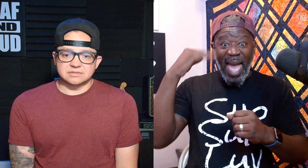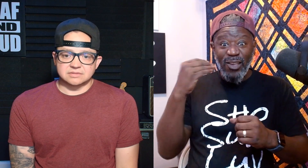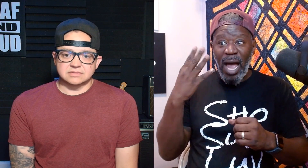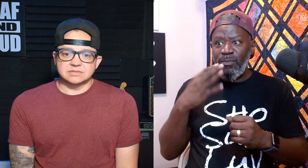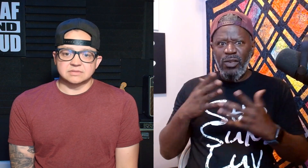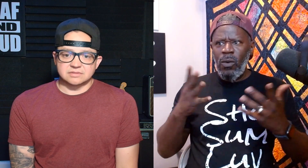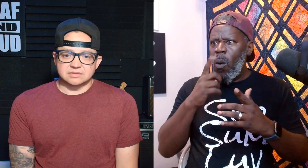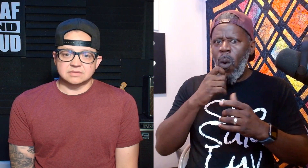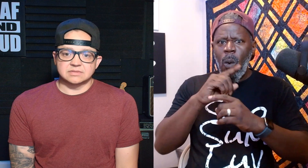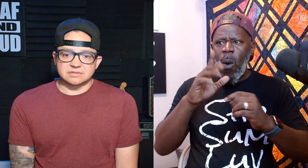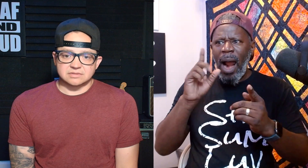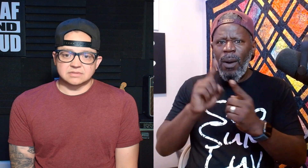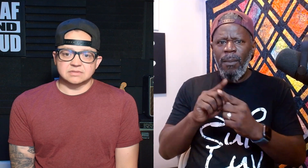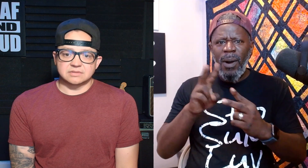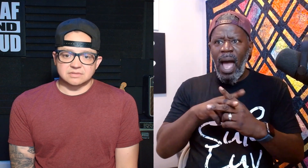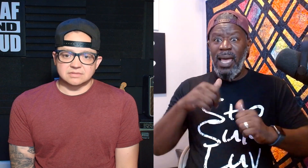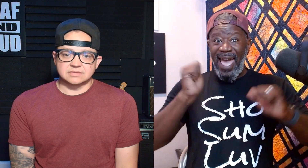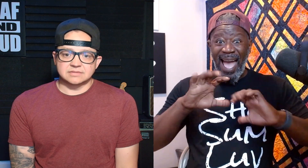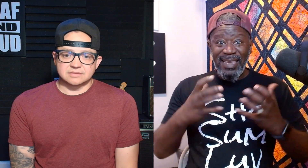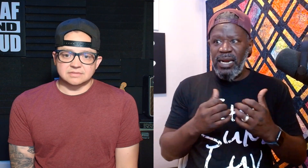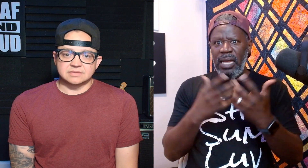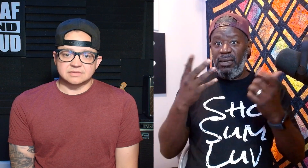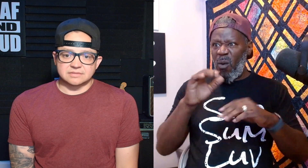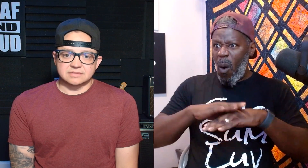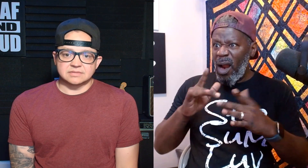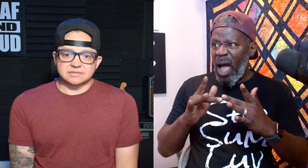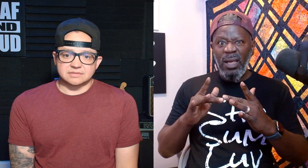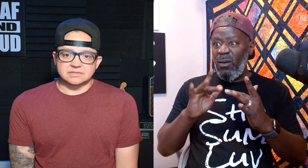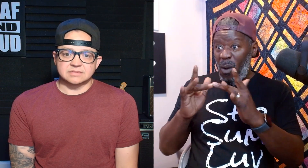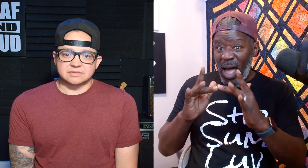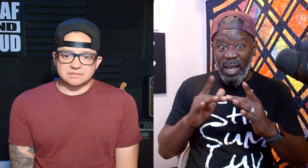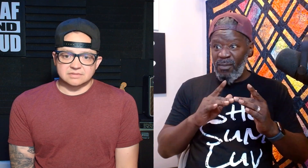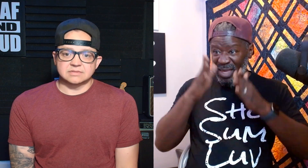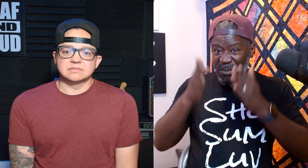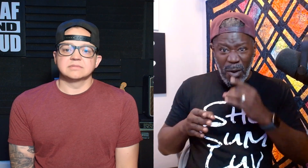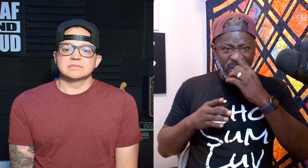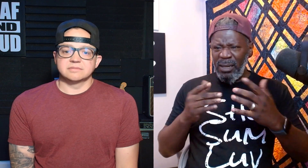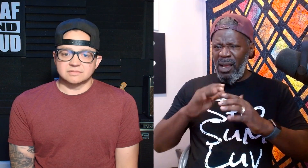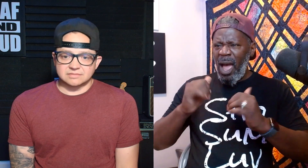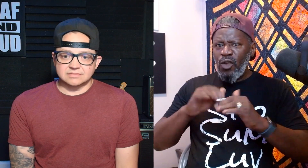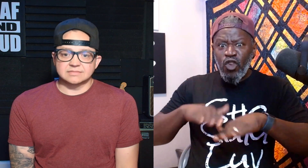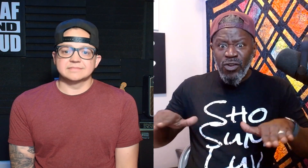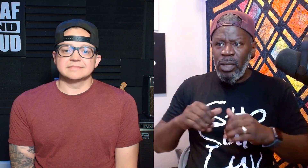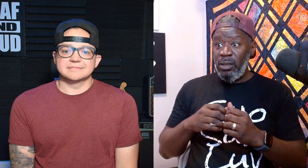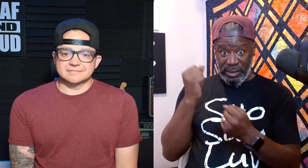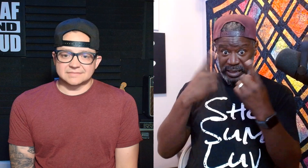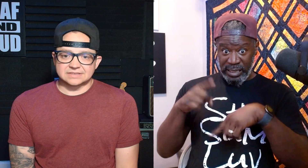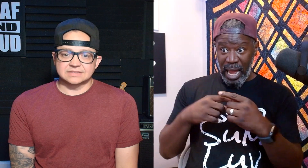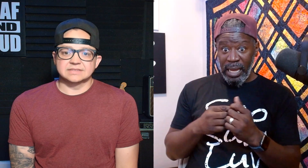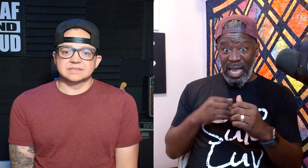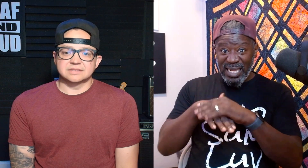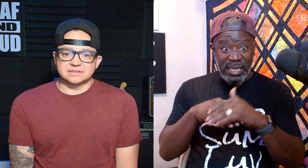where? Managers, where? Headshot picture, who? How do I apply? Acting classes, online, in person. Children